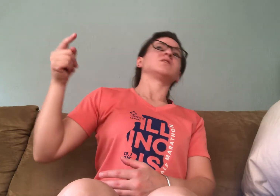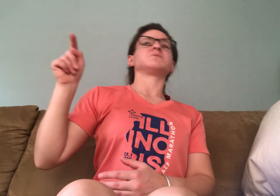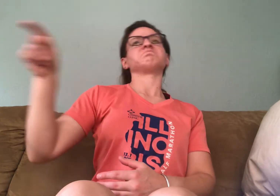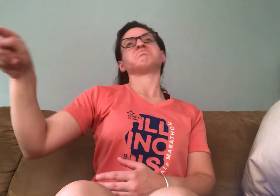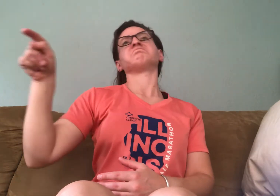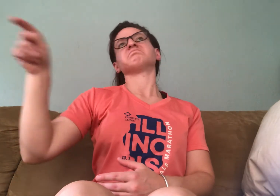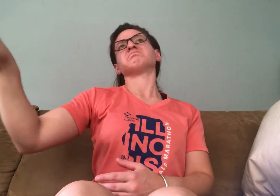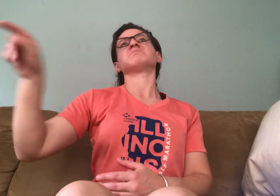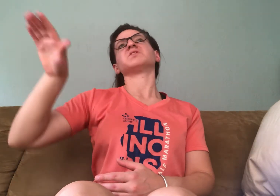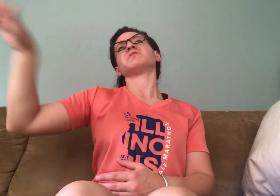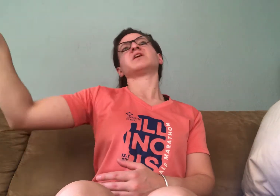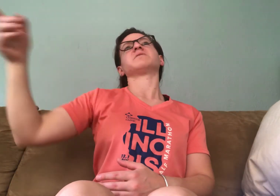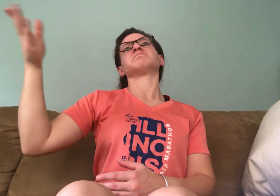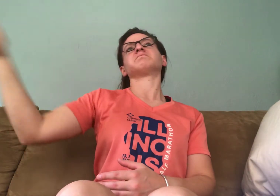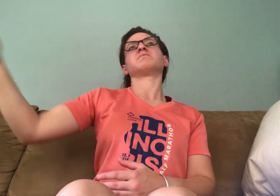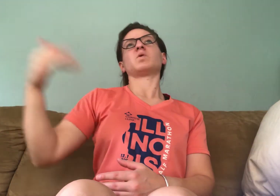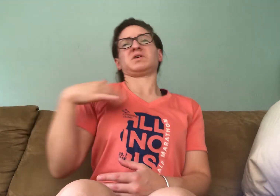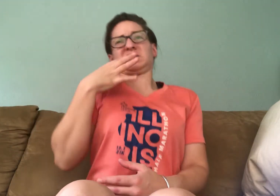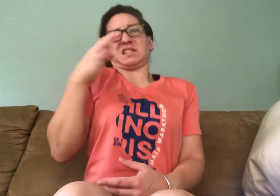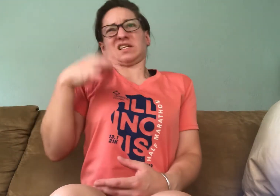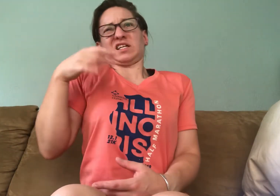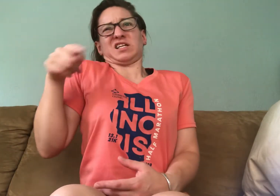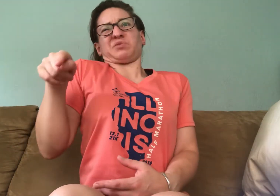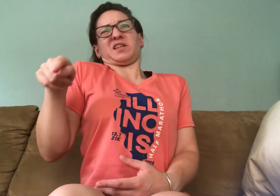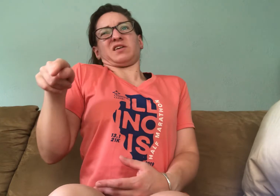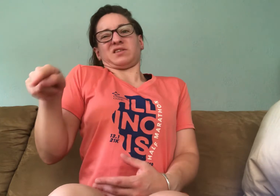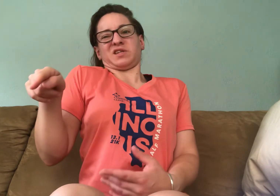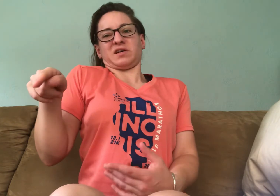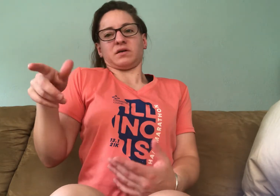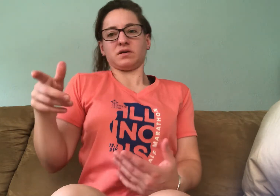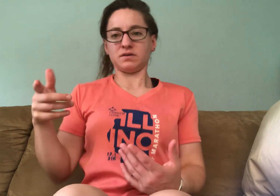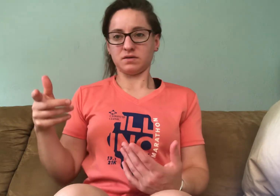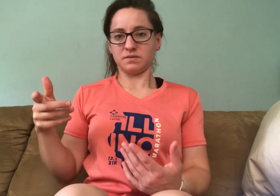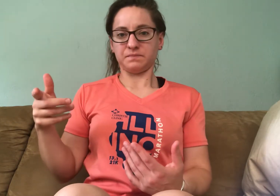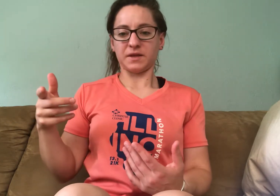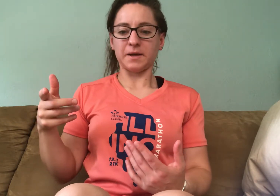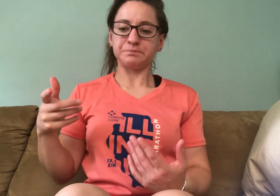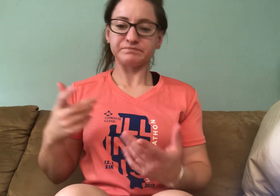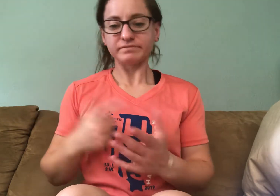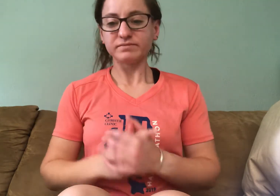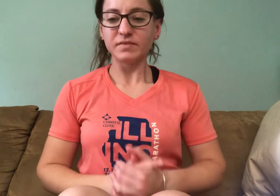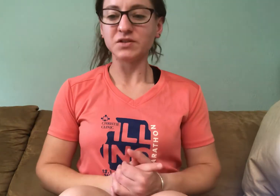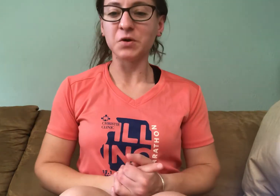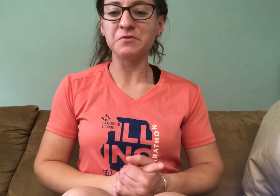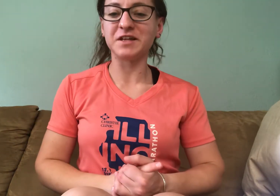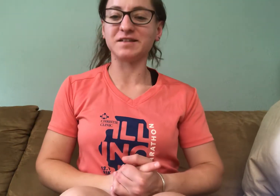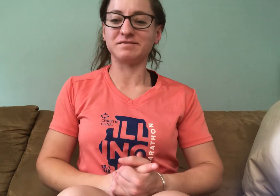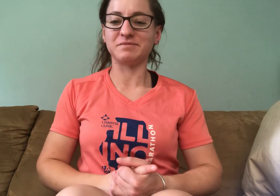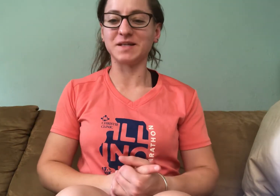it's over there, or it's right there. It's right there. Okay? So hopefully that makes